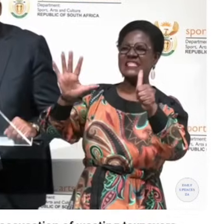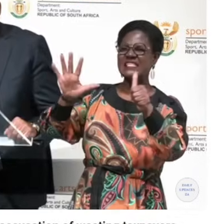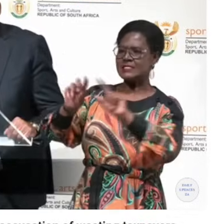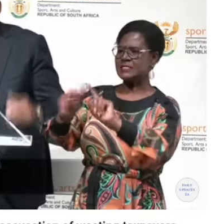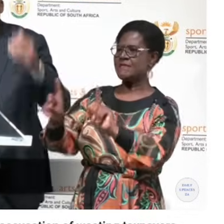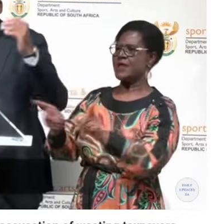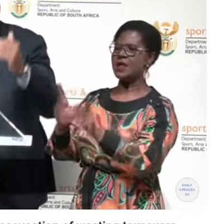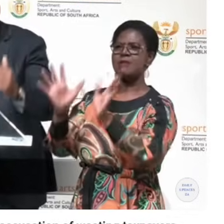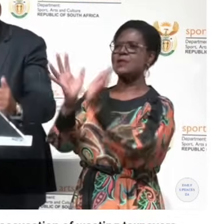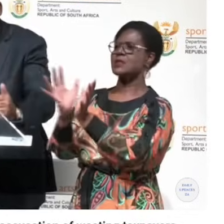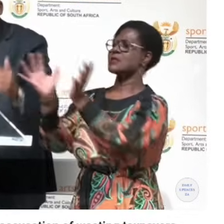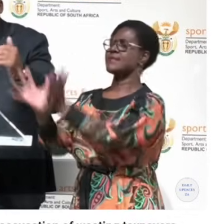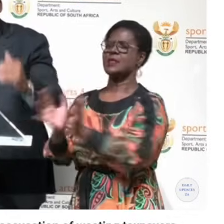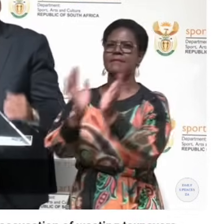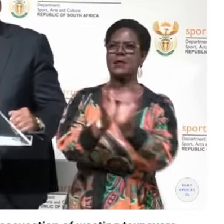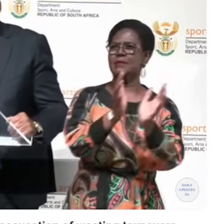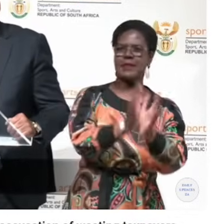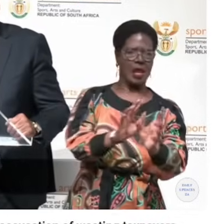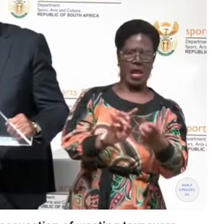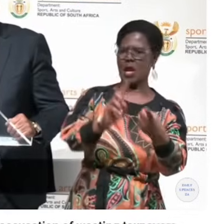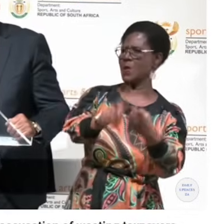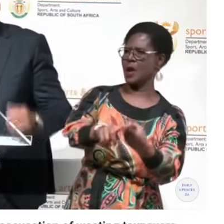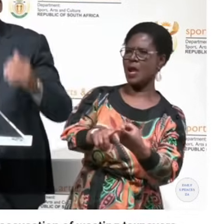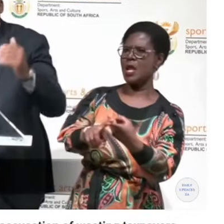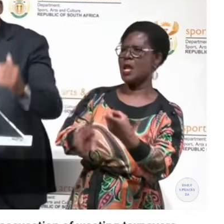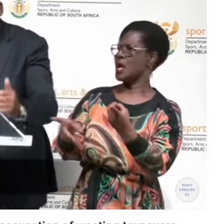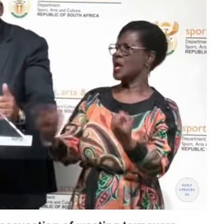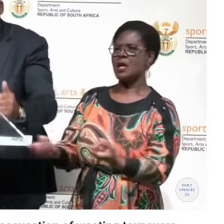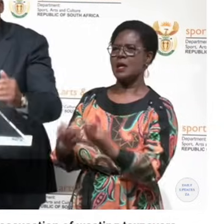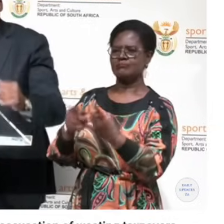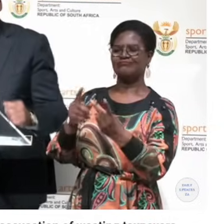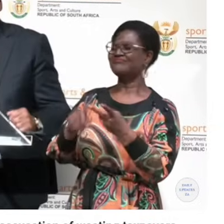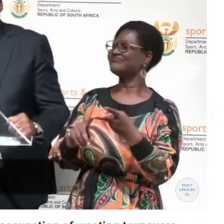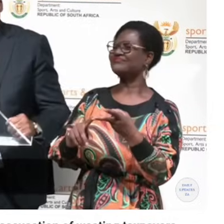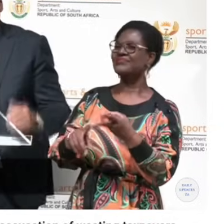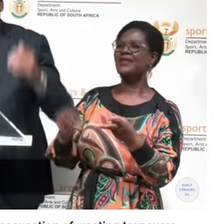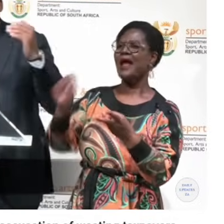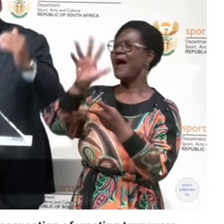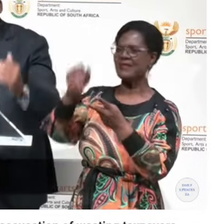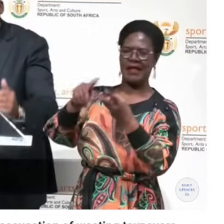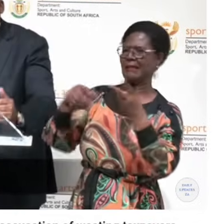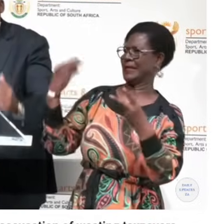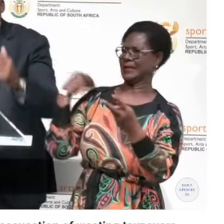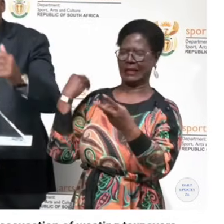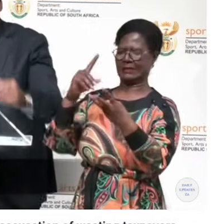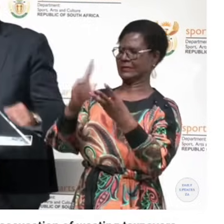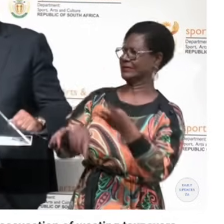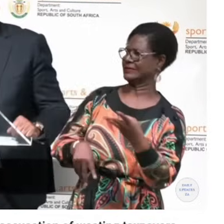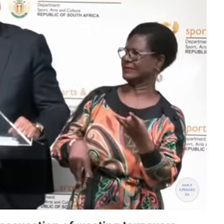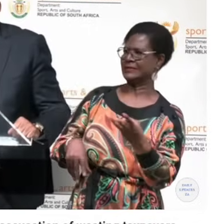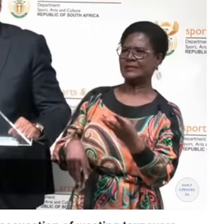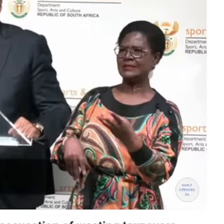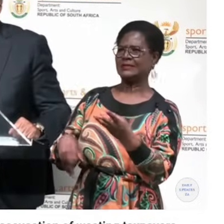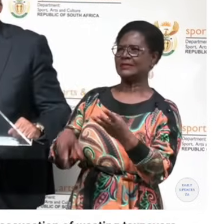meetings. I attended a meeting with the Minister of Azerbaijan. I attended a meeting with the African ministers. I've attended a meeting with